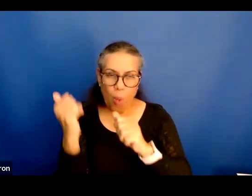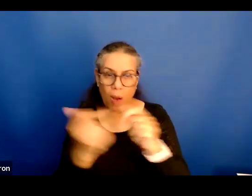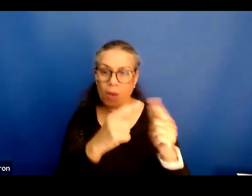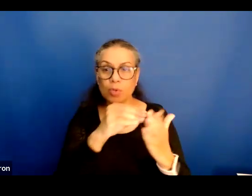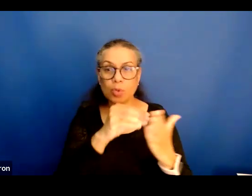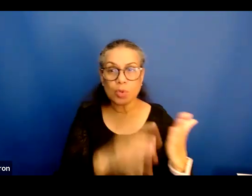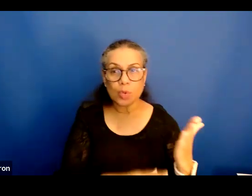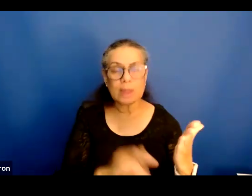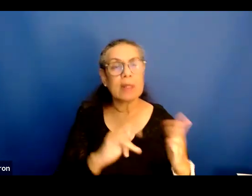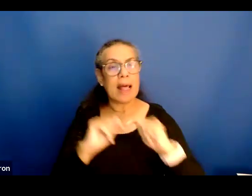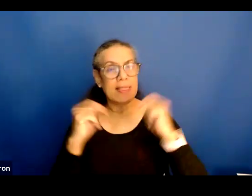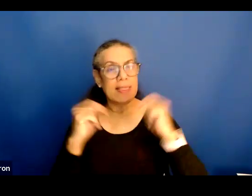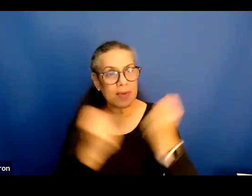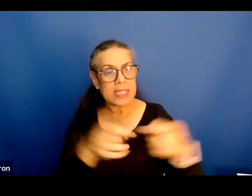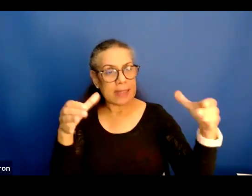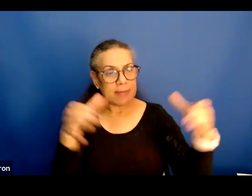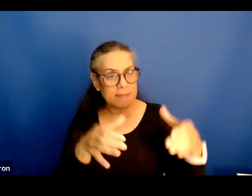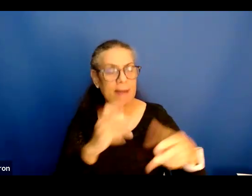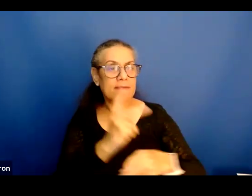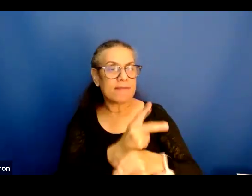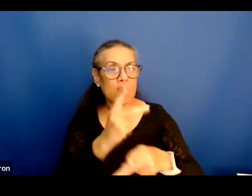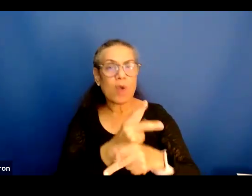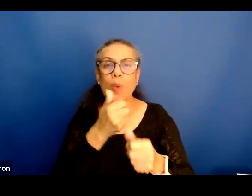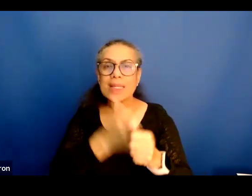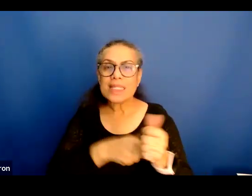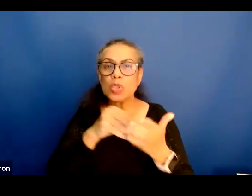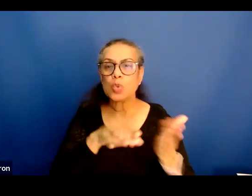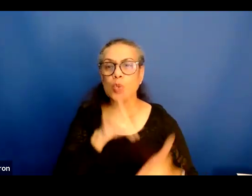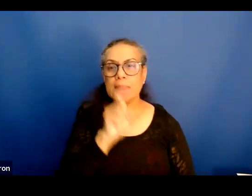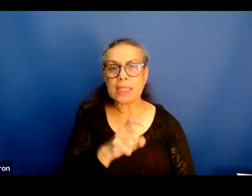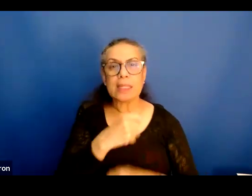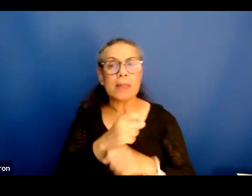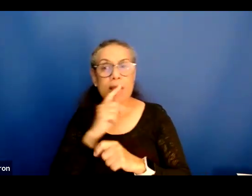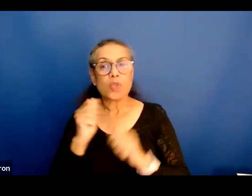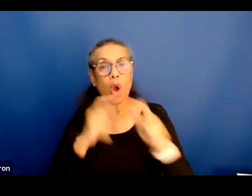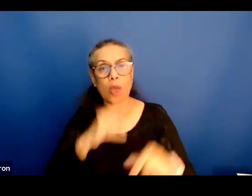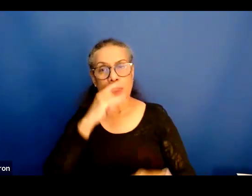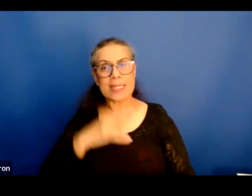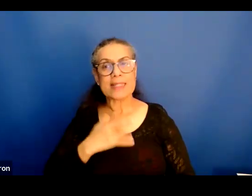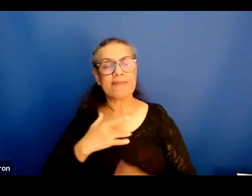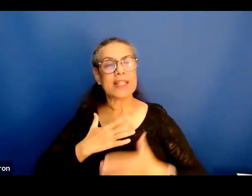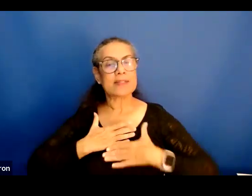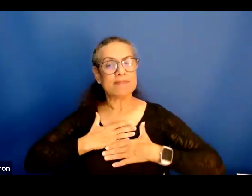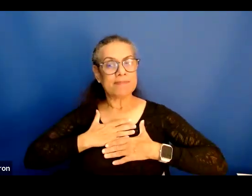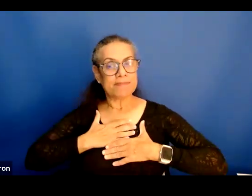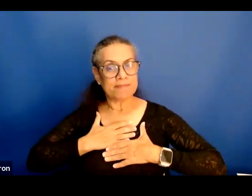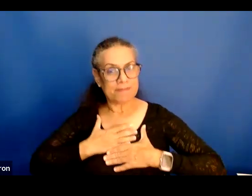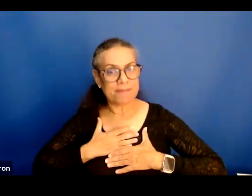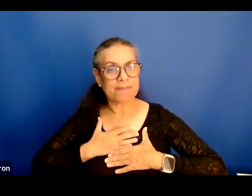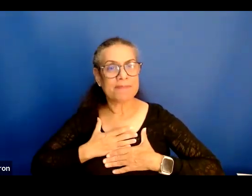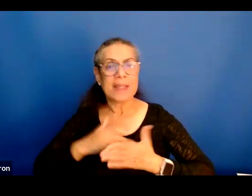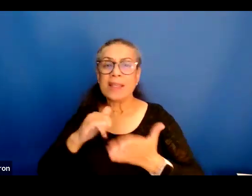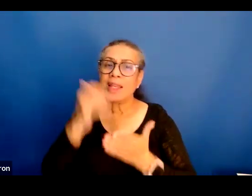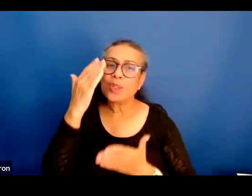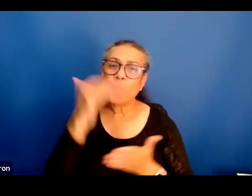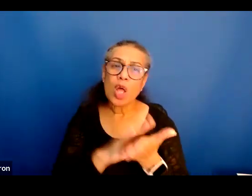that work as a team to figure out what each student needs to be successful and to make sure that all the kids there feel like they belong. This is part of why the